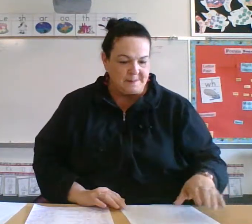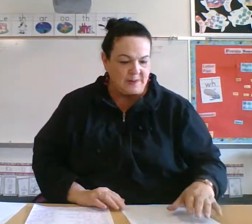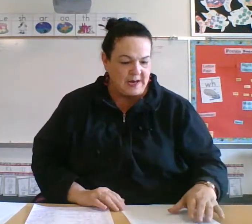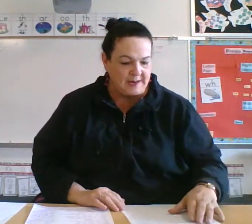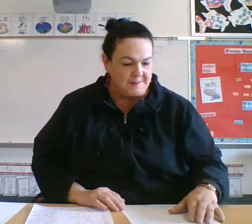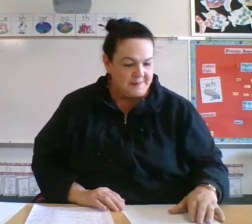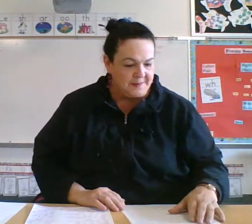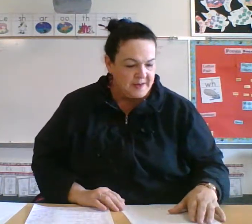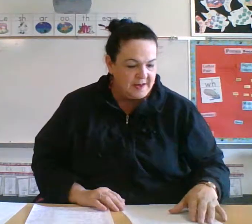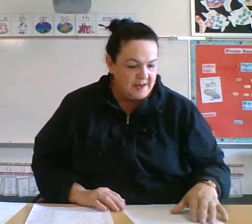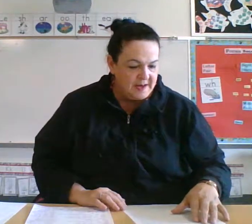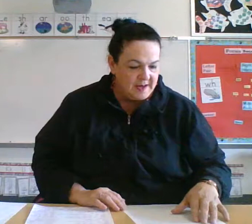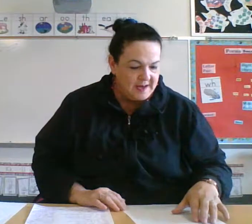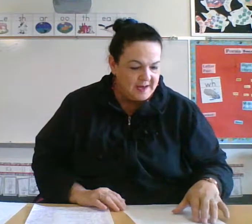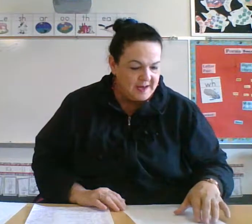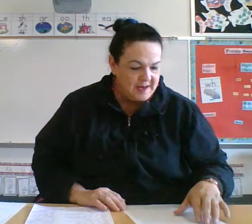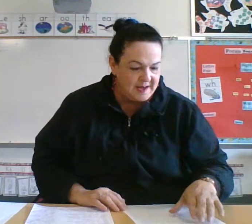Okay. Where